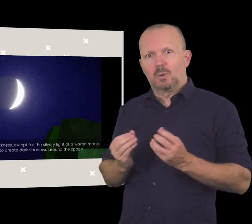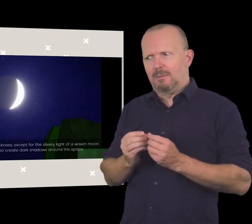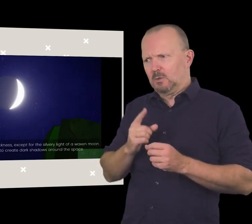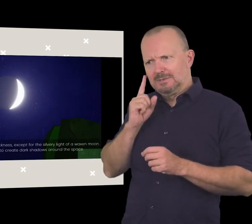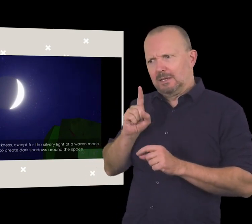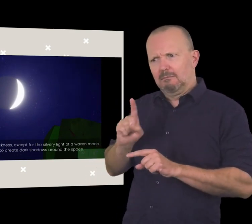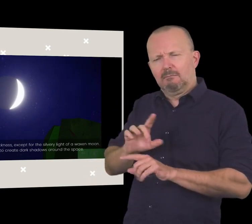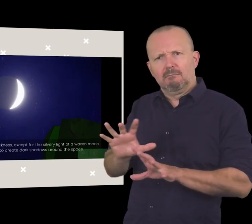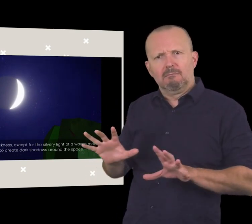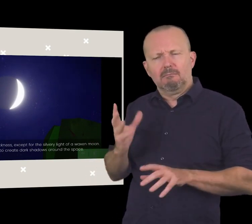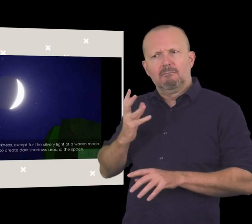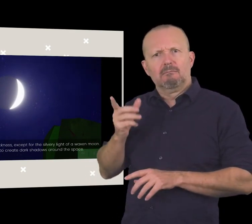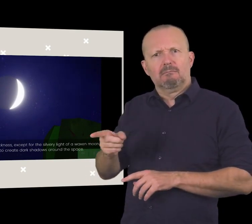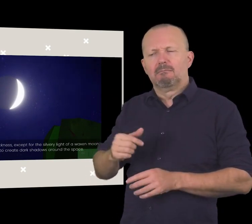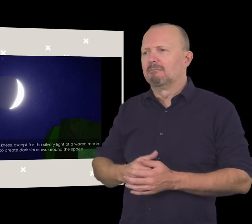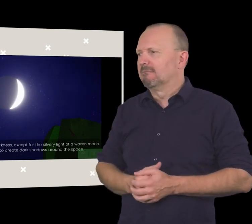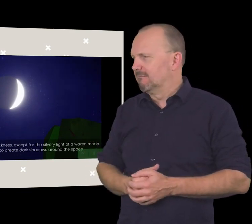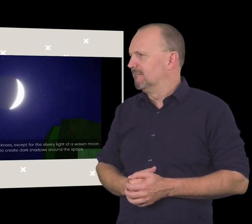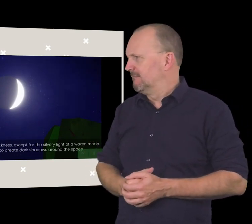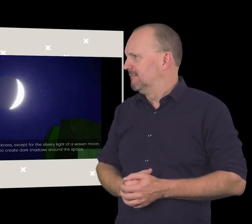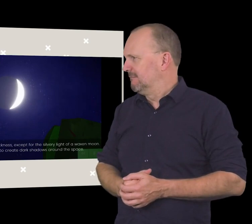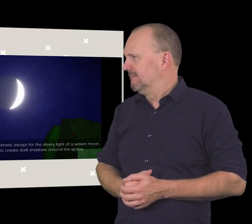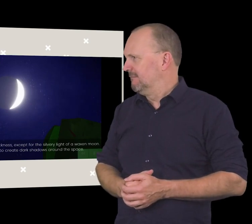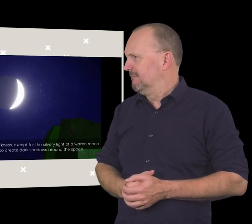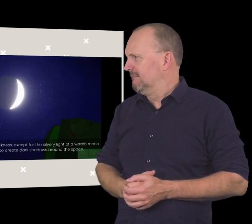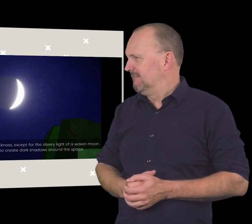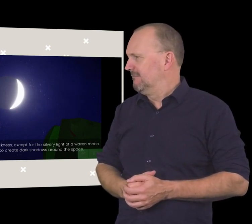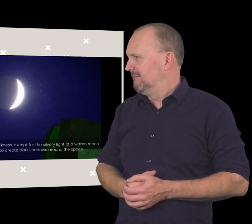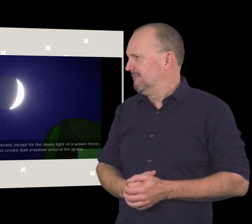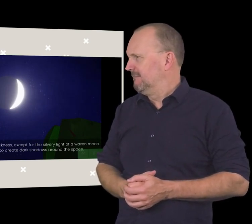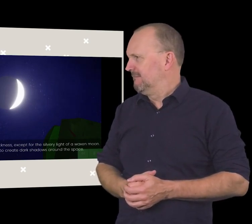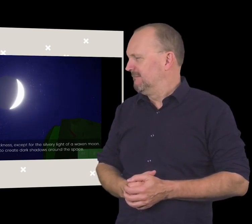like this, where we're doing it together, look at that we can create.